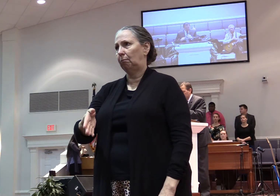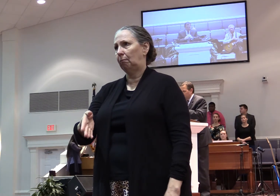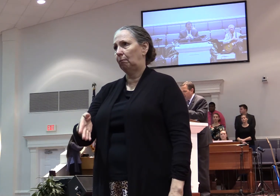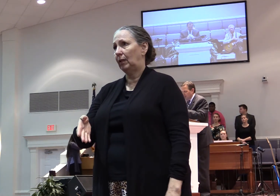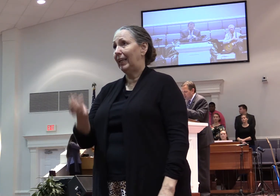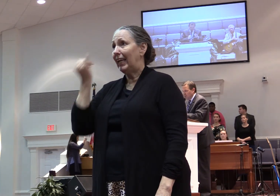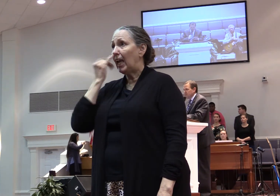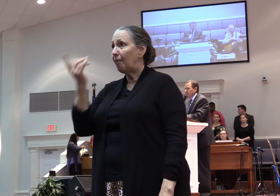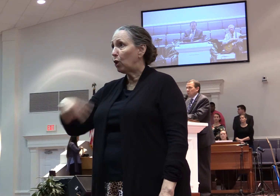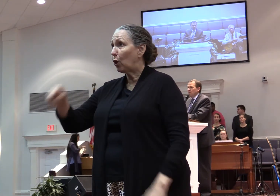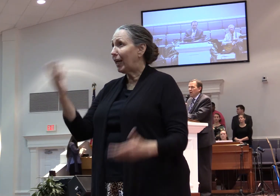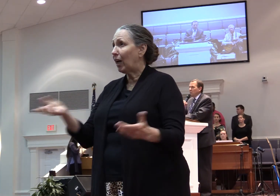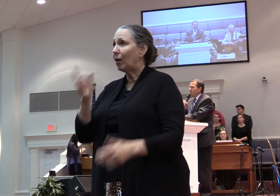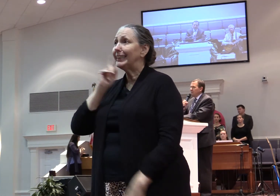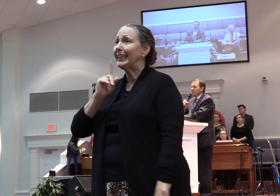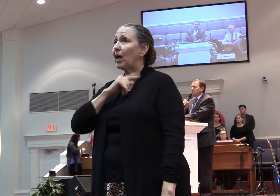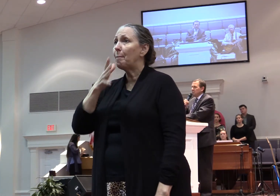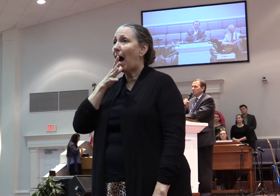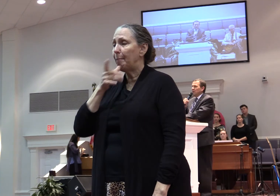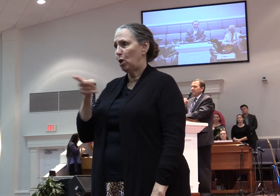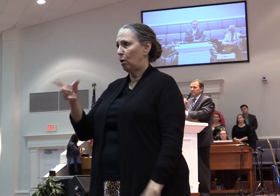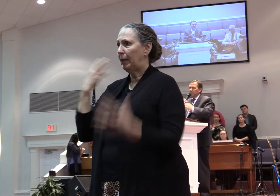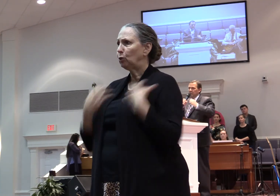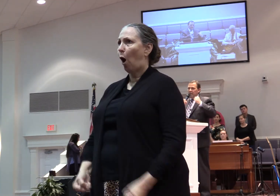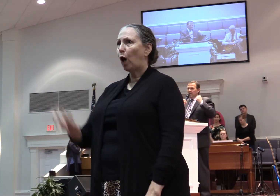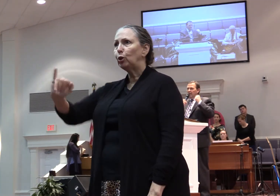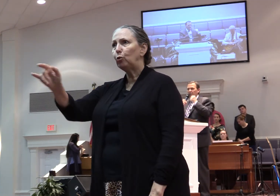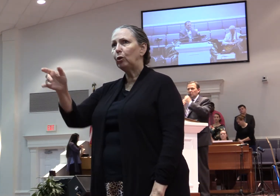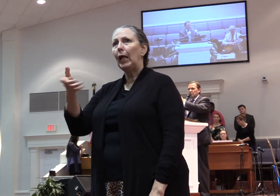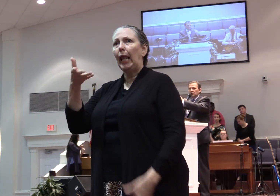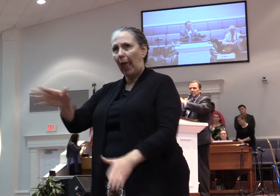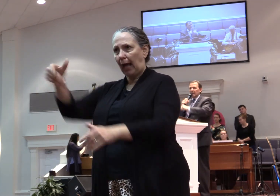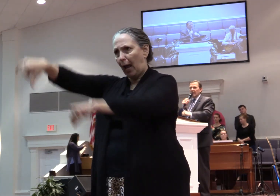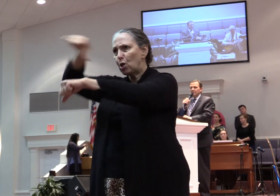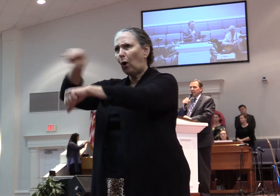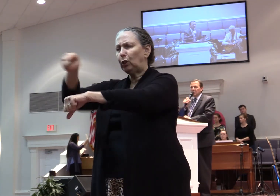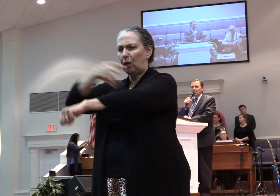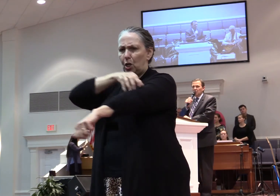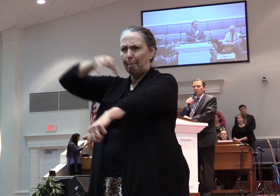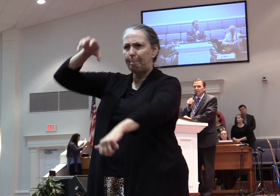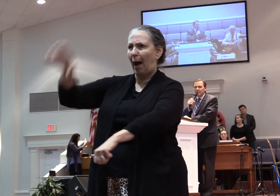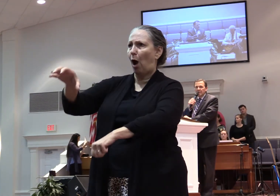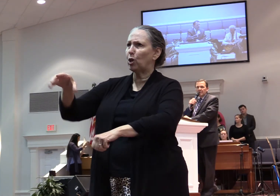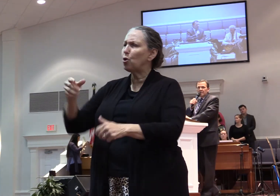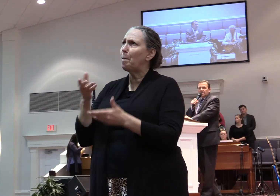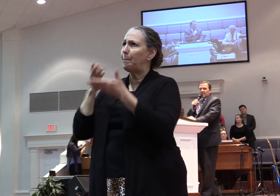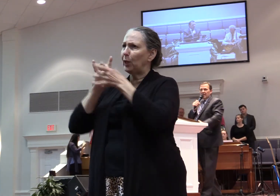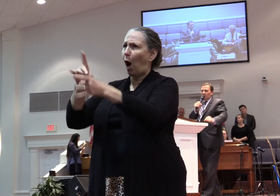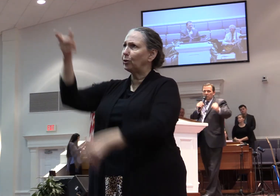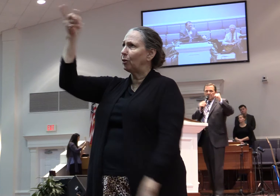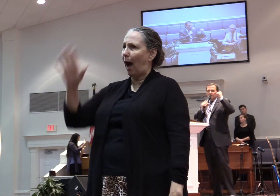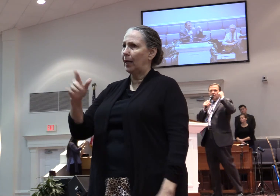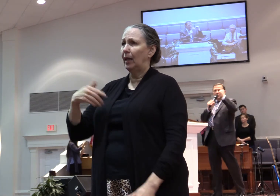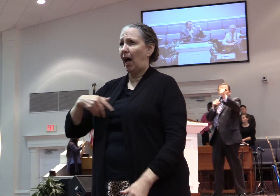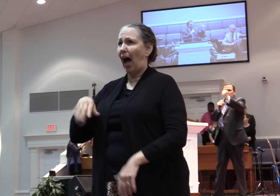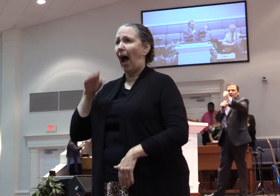And if you're here and you're a single mom, we need you to raise up and let God anoint you as a handmaiden of the Lord. Yes. To say, I